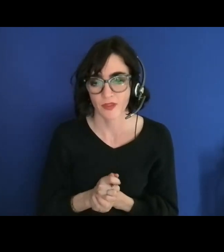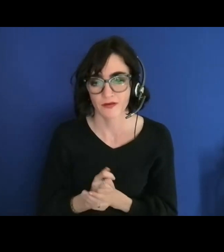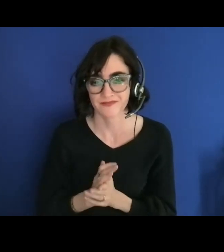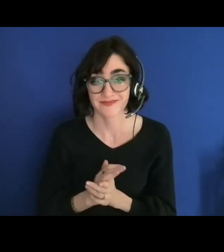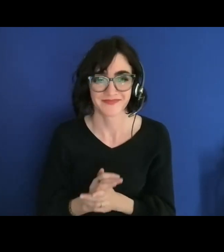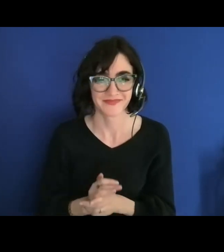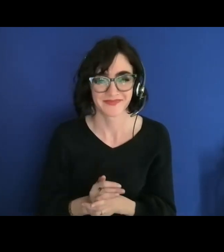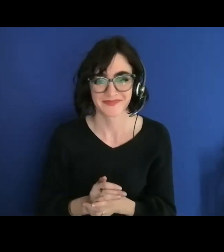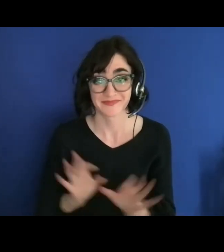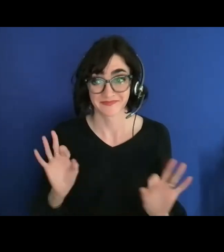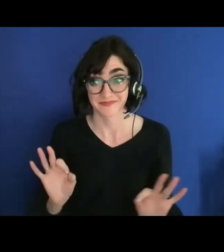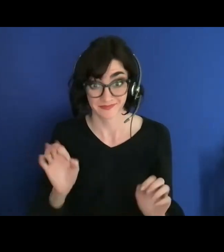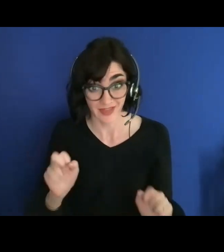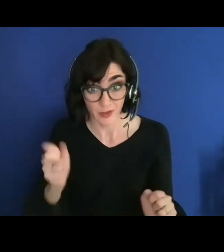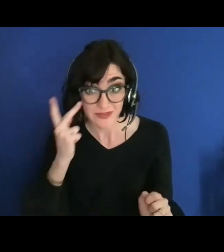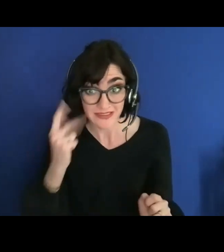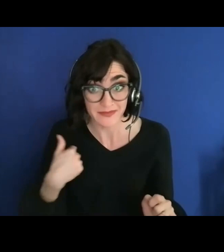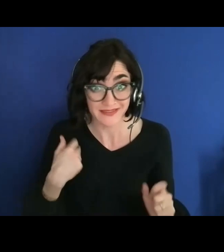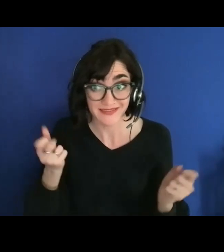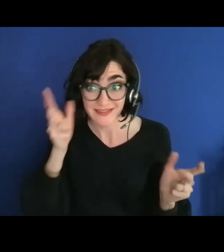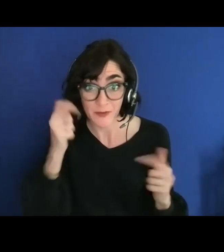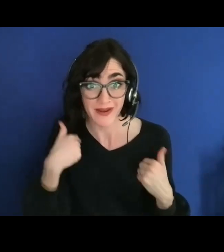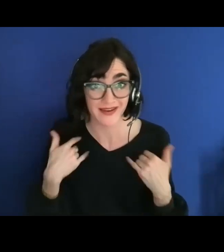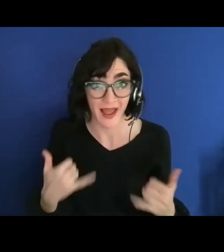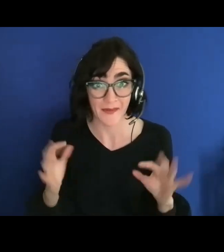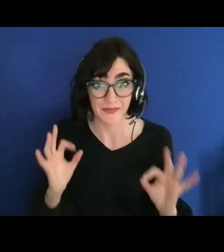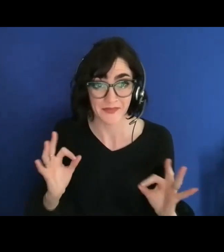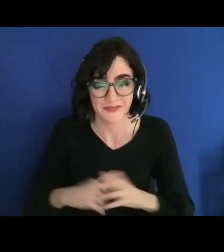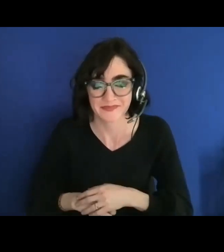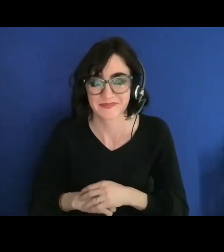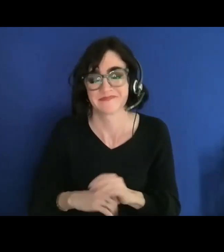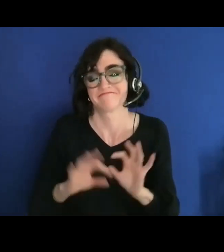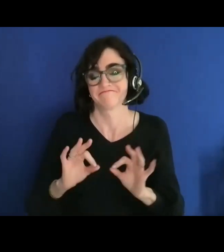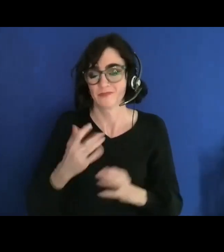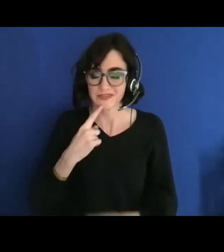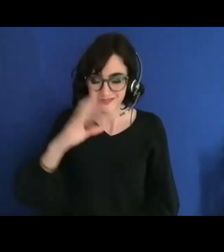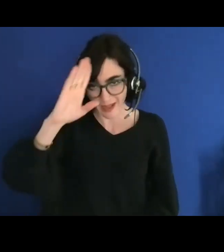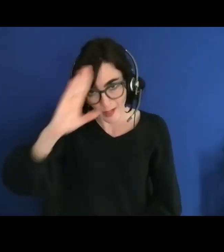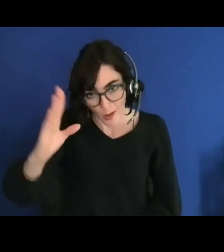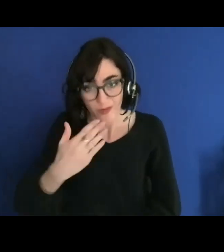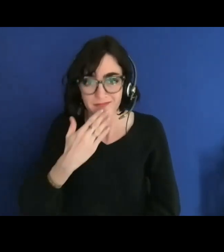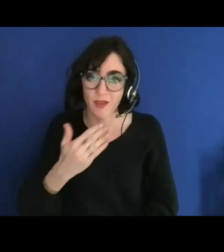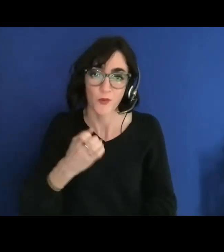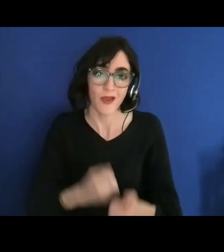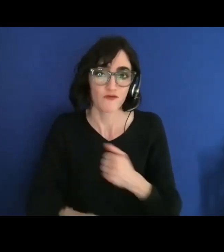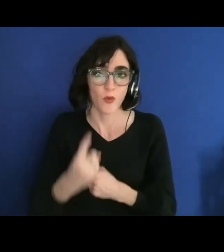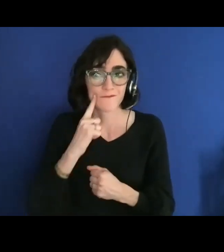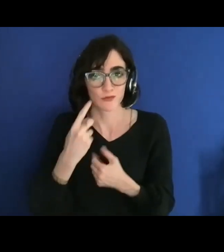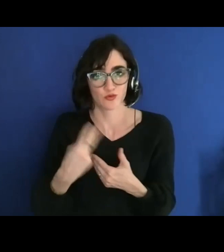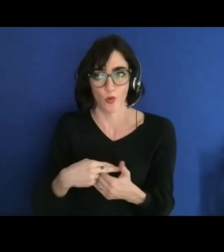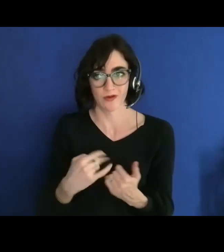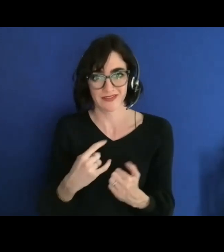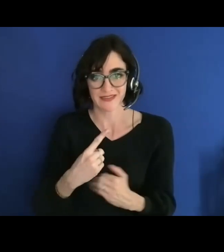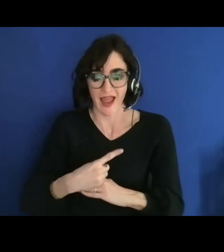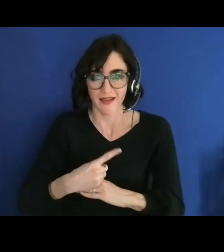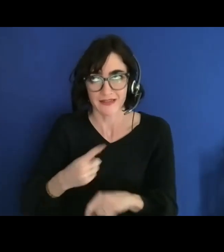good. Can you Awesome. hear me now? Thank you. Yeah, no, I just want to say hello and thank everyone for being here. And I can't believe it was